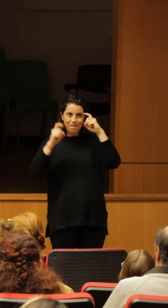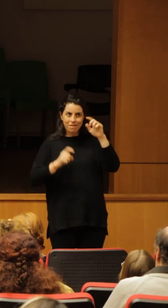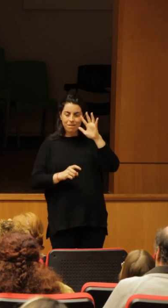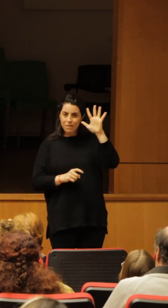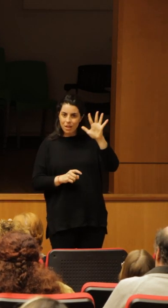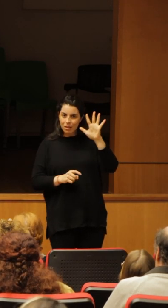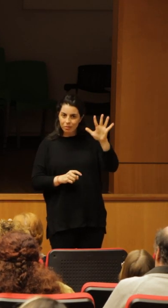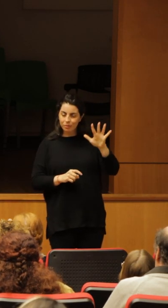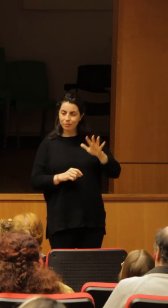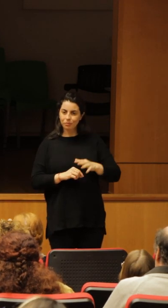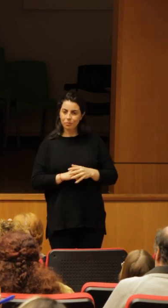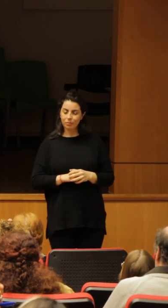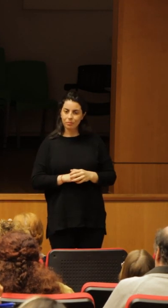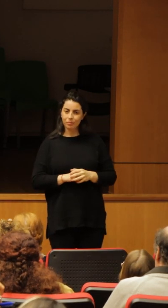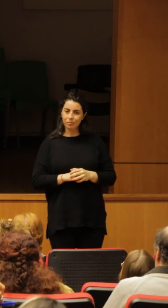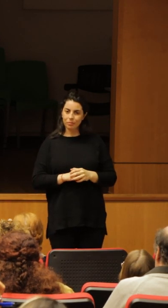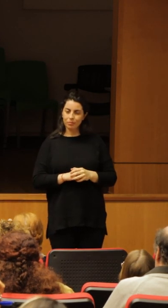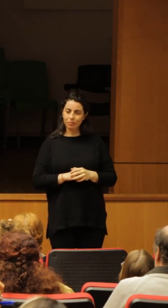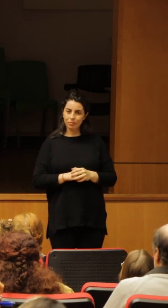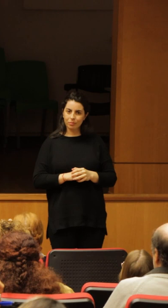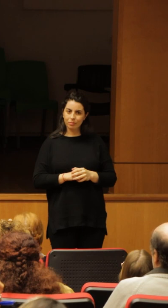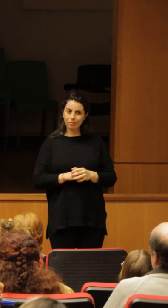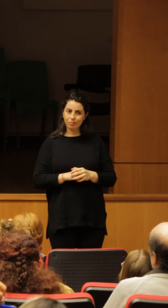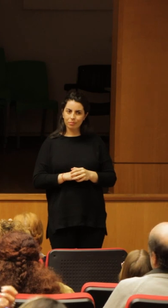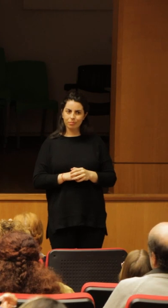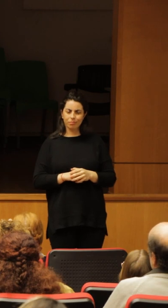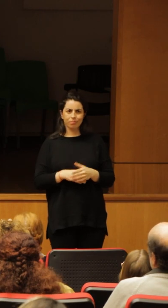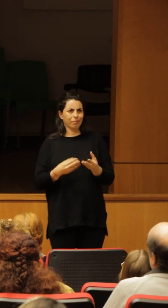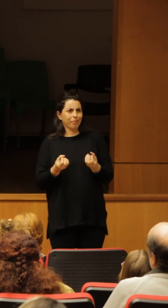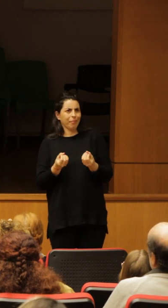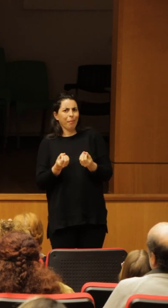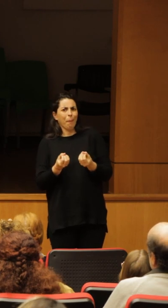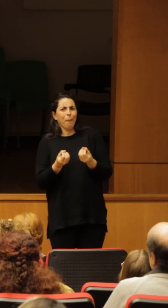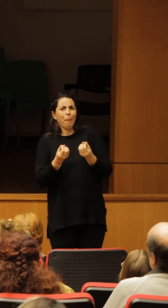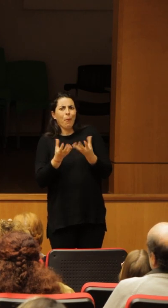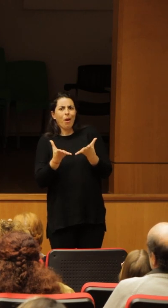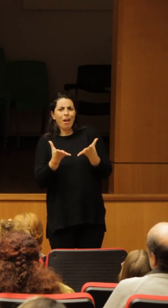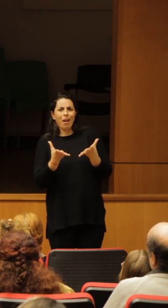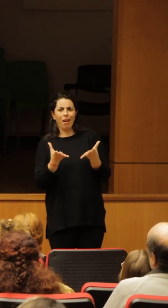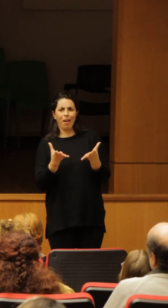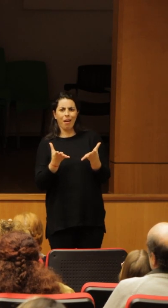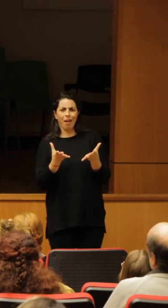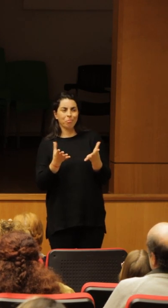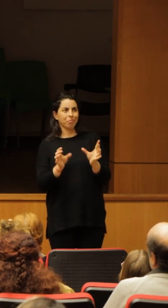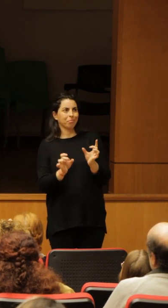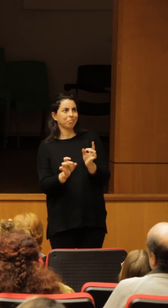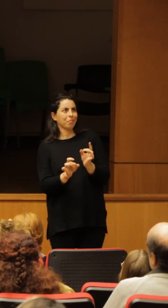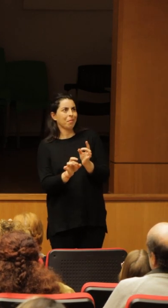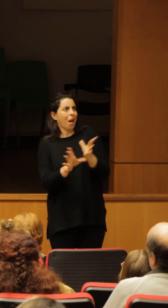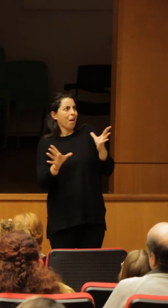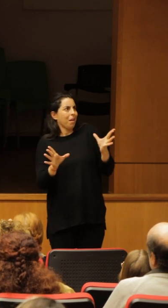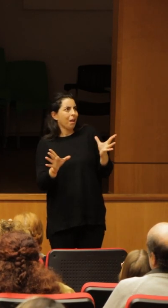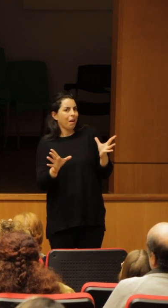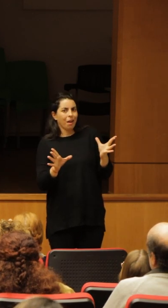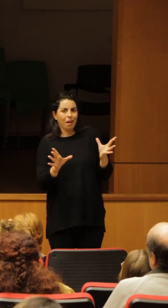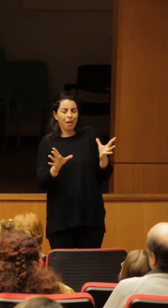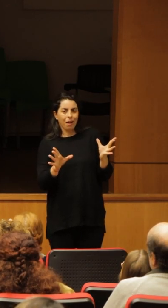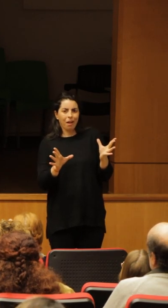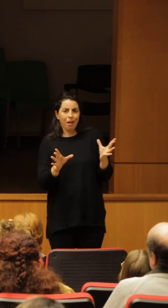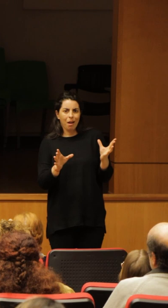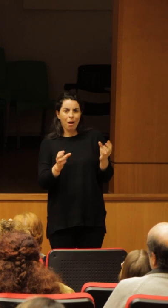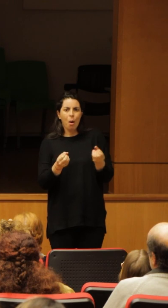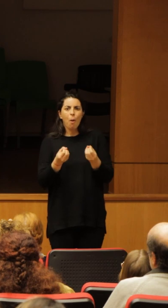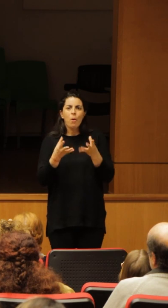what's wrong with equality? ¿Qué hay de malo con la calidad? What's wrong with freedom? ¿Qué hay de malo con